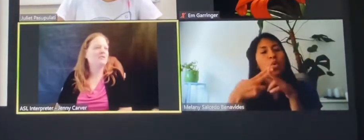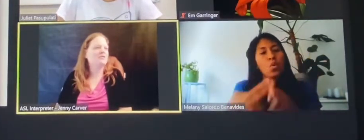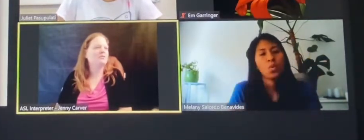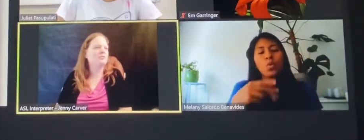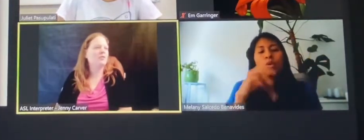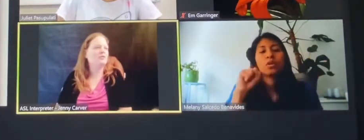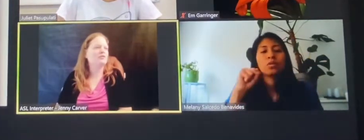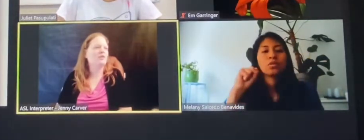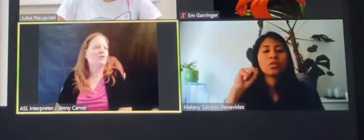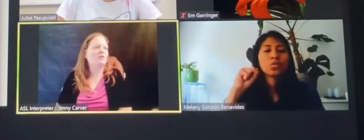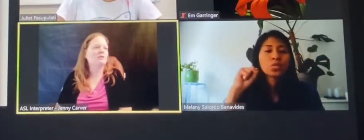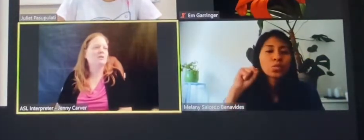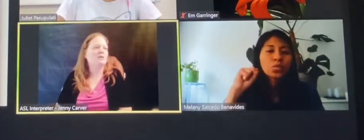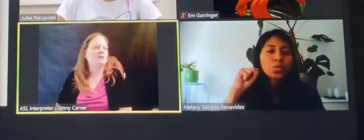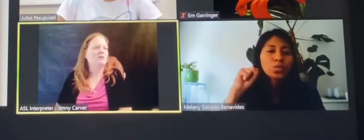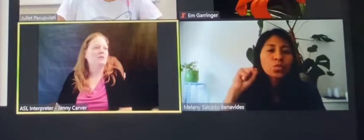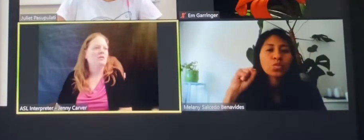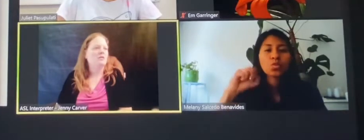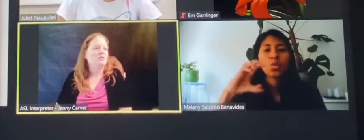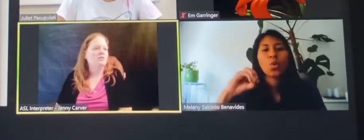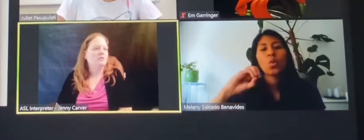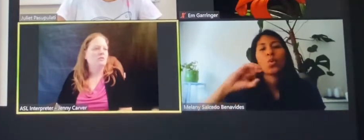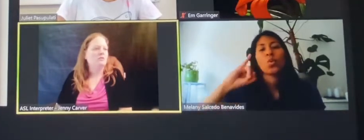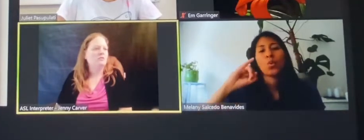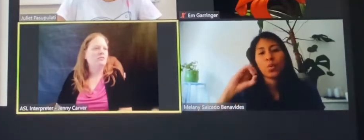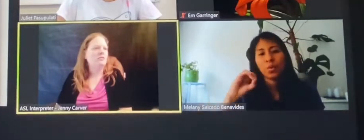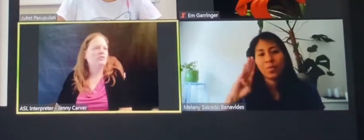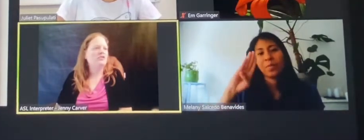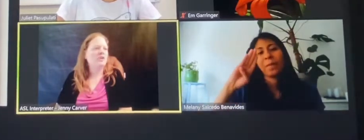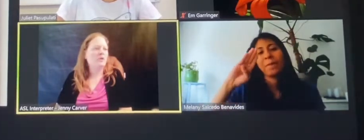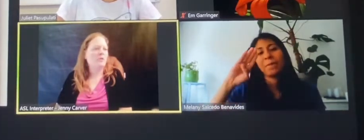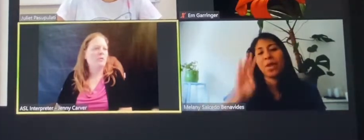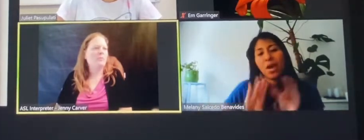The offshoot of the bio called